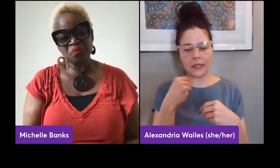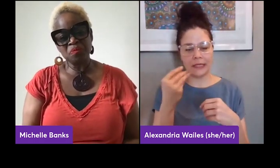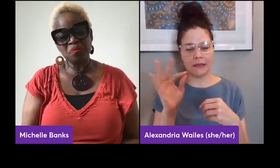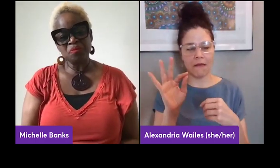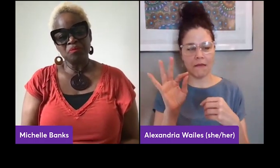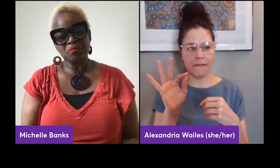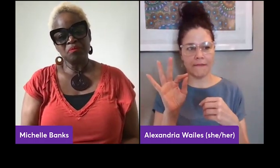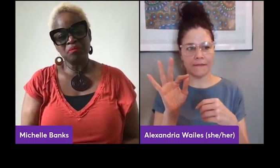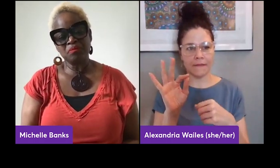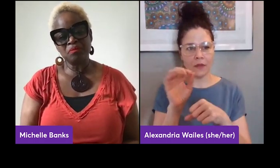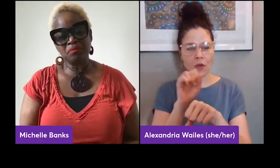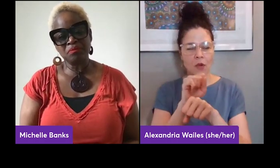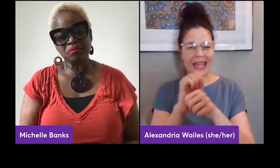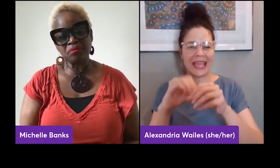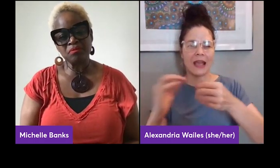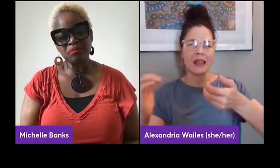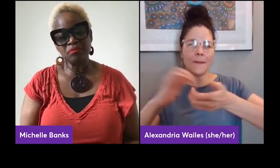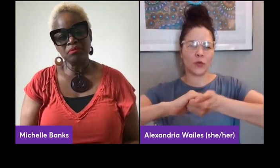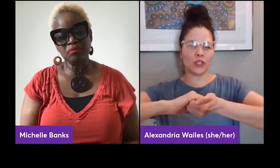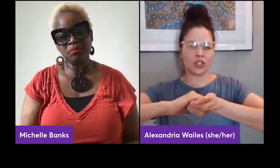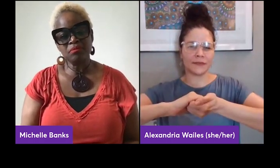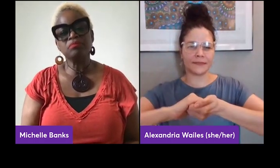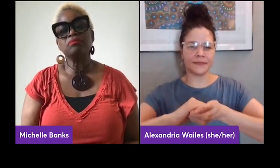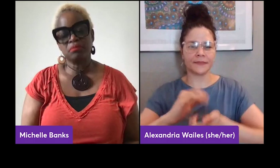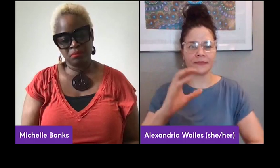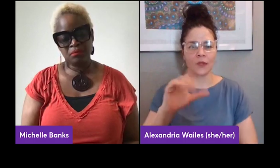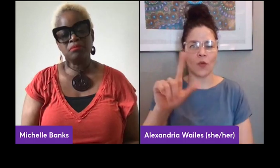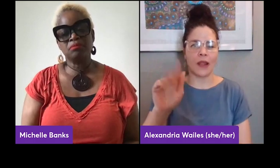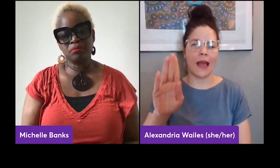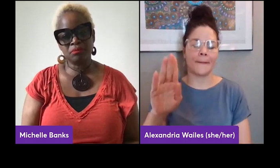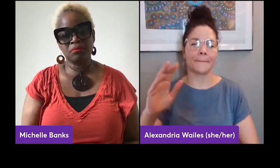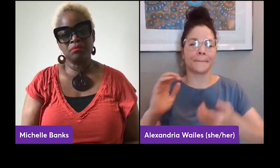I want to mention the beauty of collaboration.